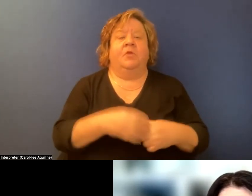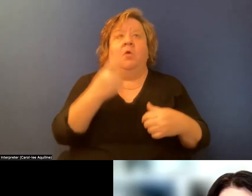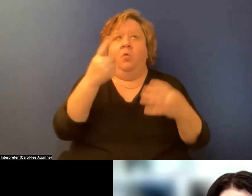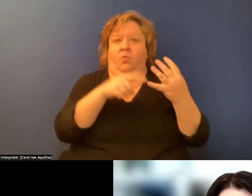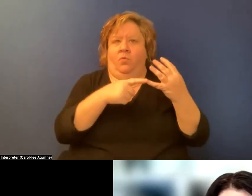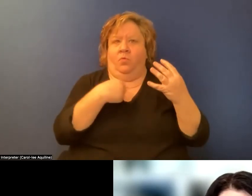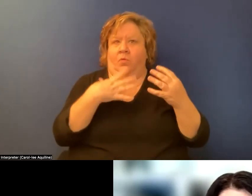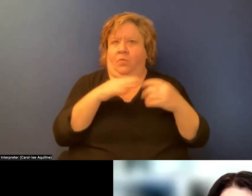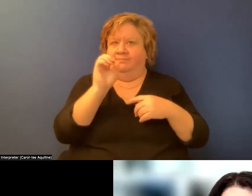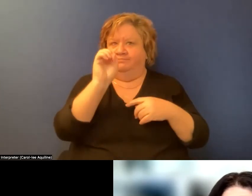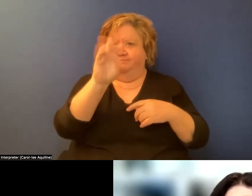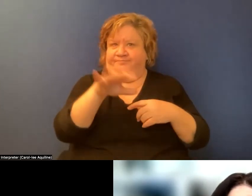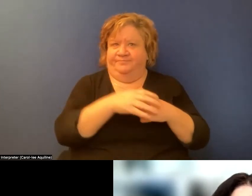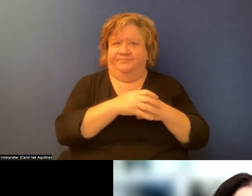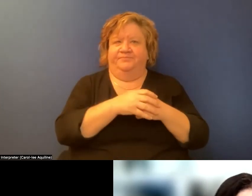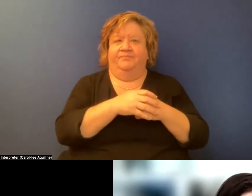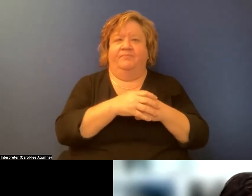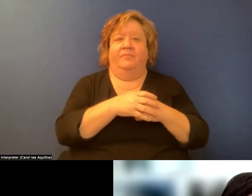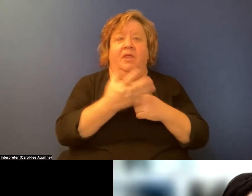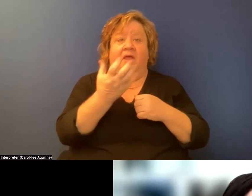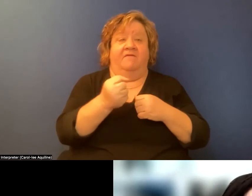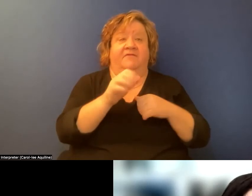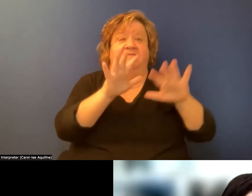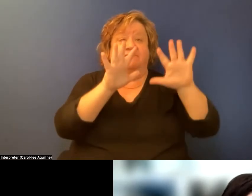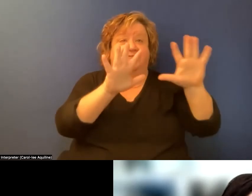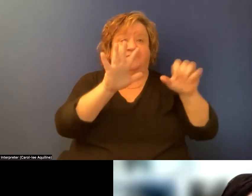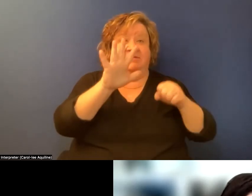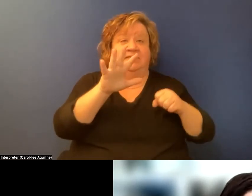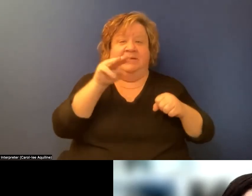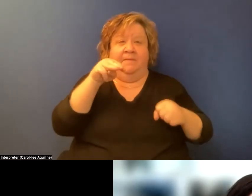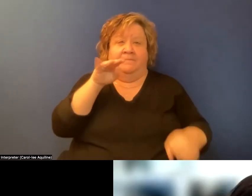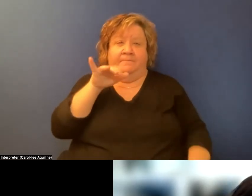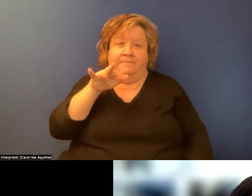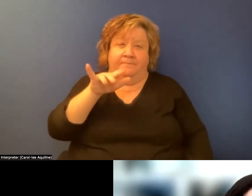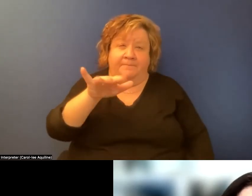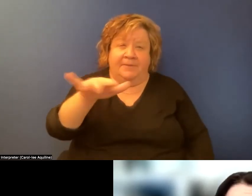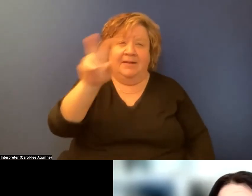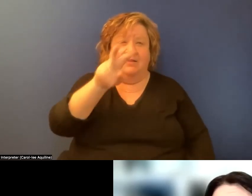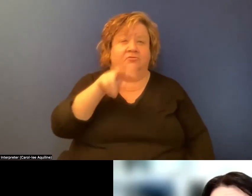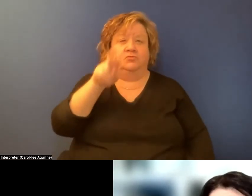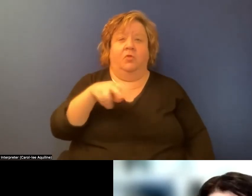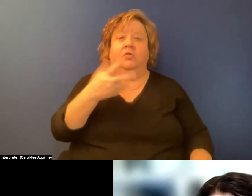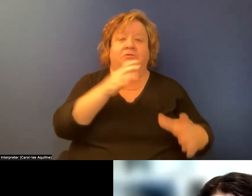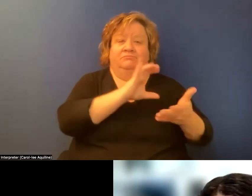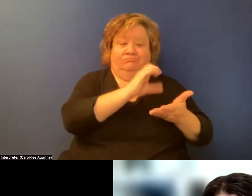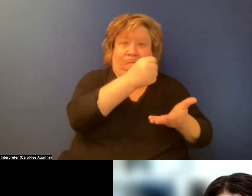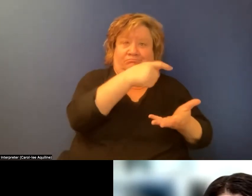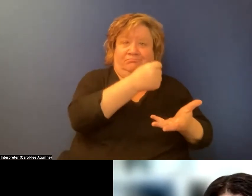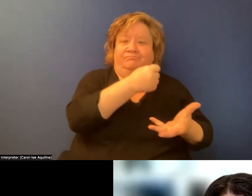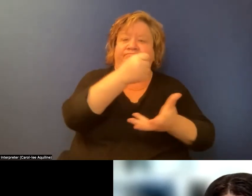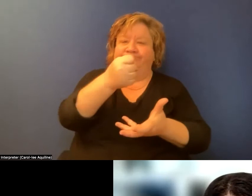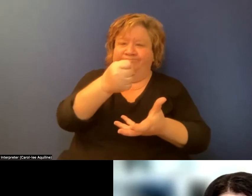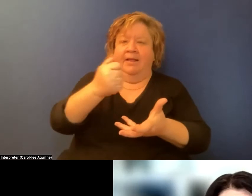in climate finance to enable Indigenous peoples and organizations in Canada to support Indigenous peoples